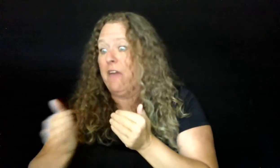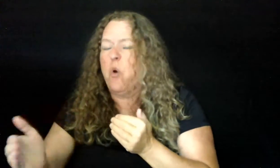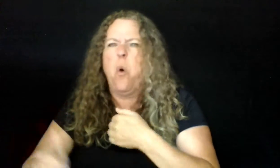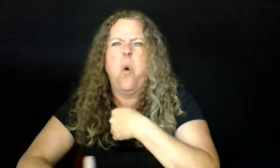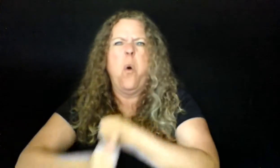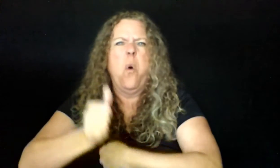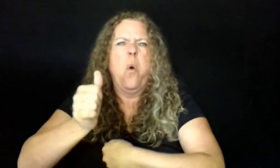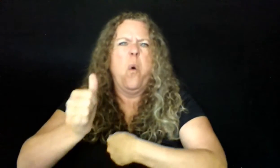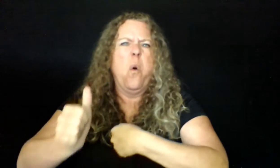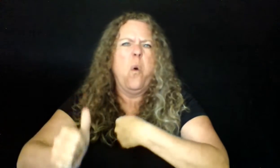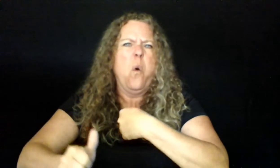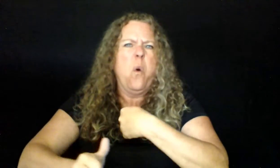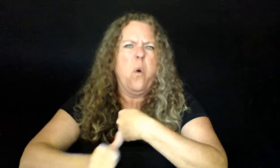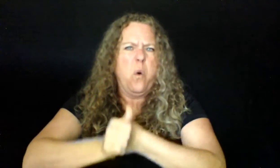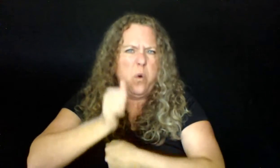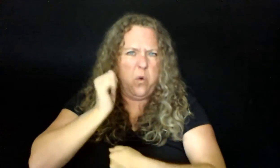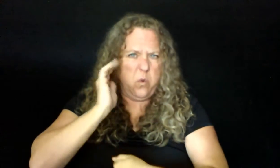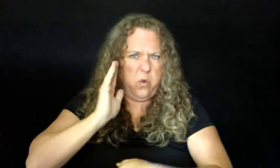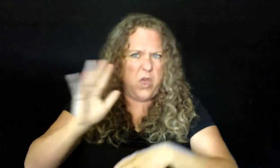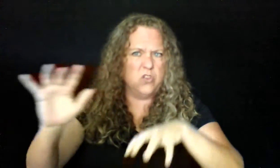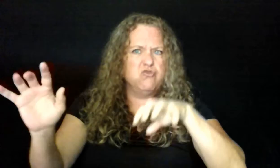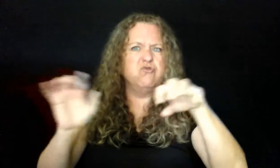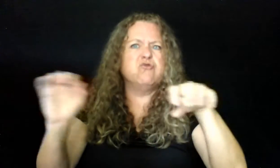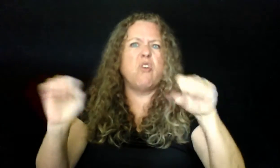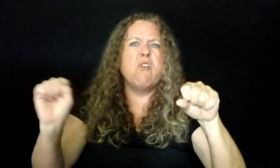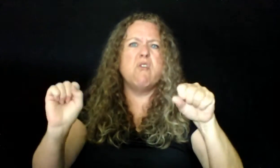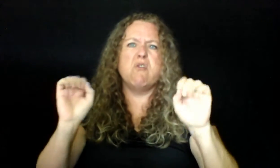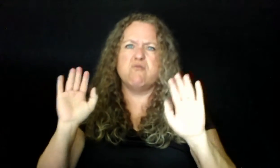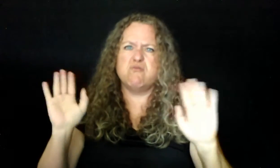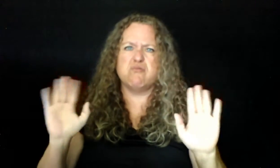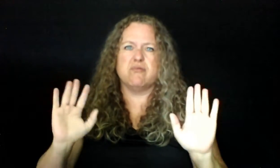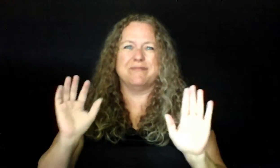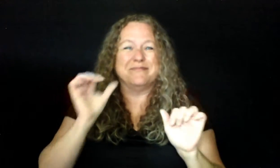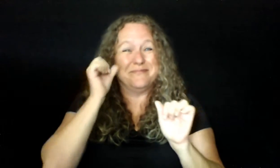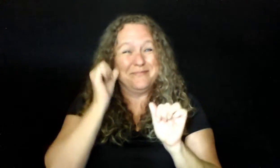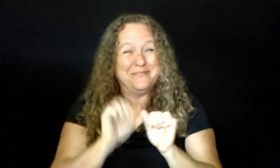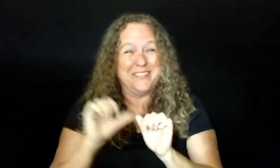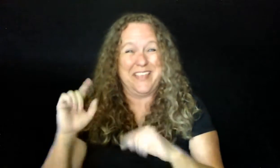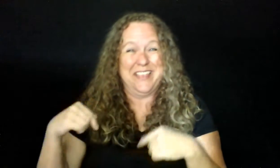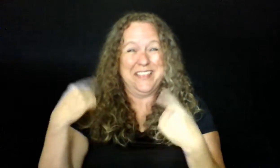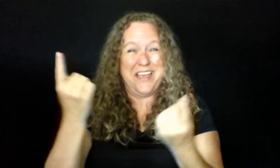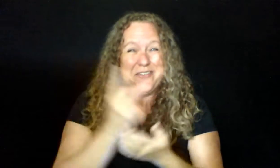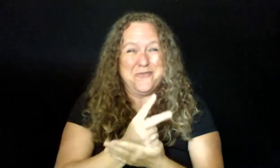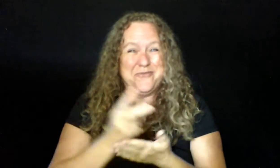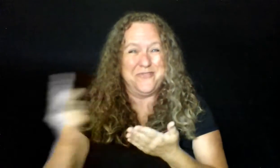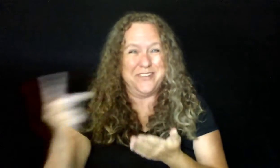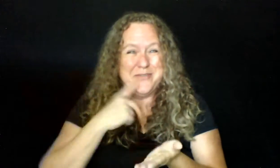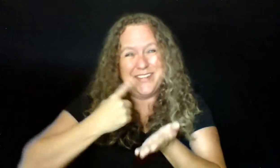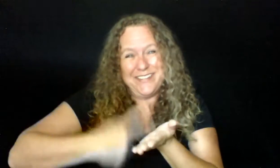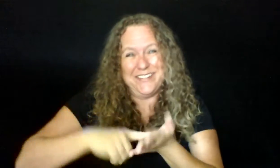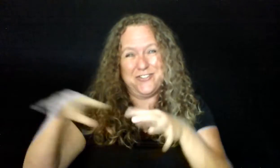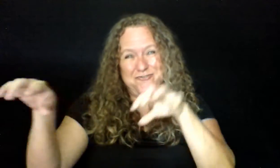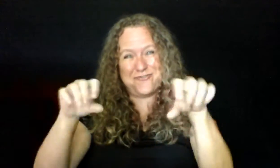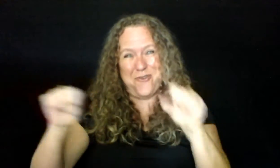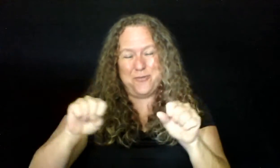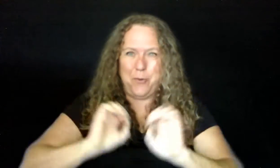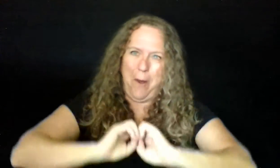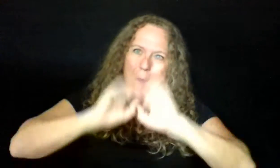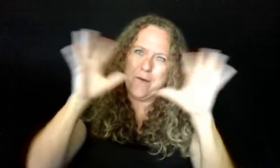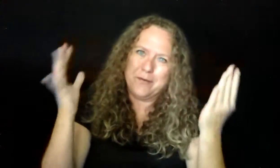risk of running into a storm. If you've been paying attention, we've been talking about storms, you probably saw that one coming, right? So if you leave after the Day of Atonement, you